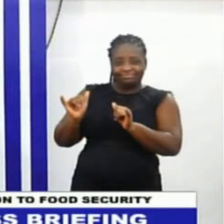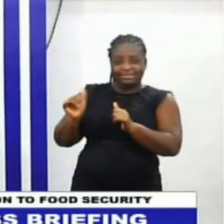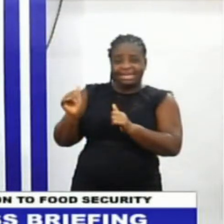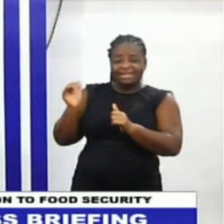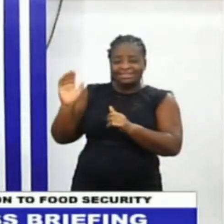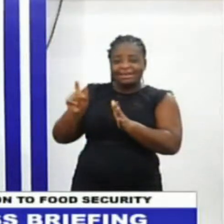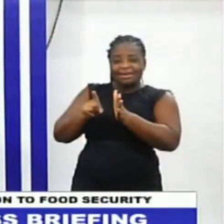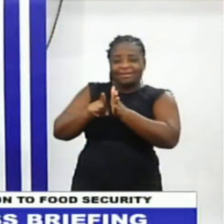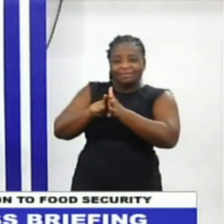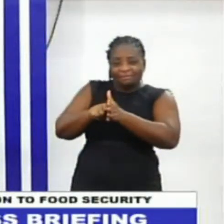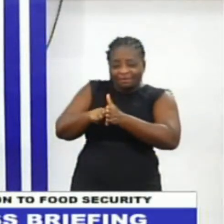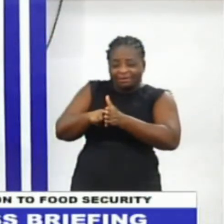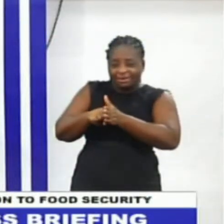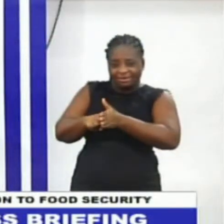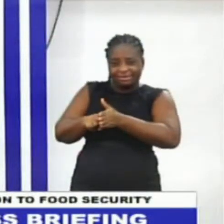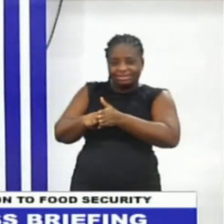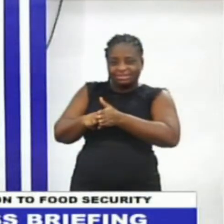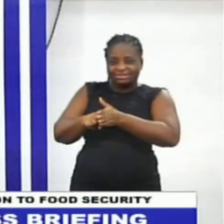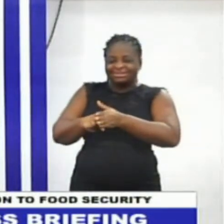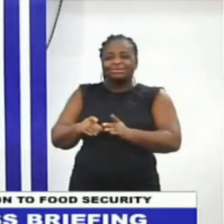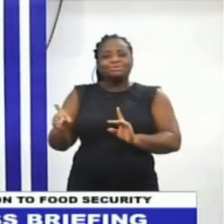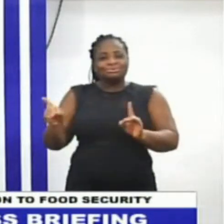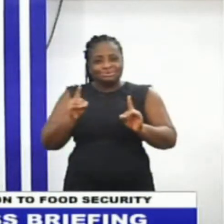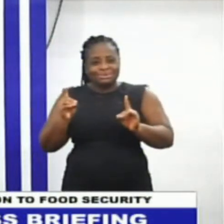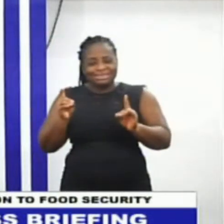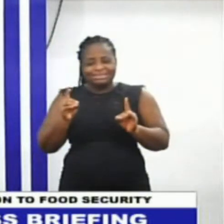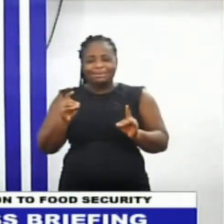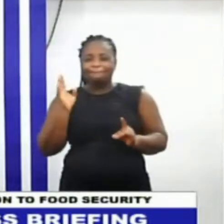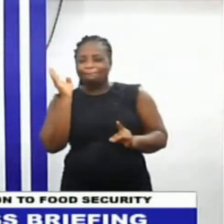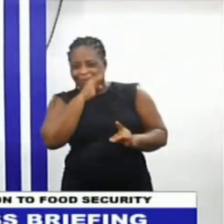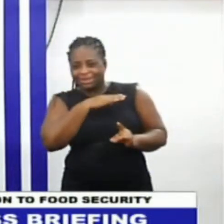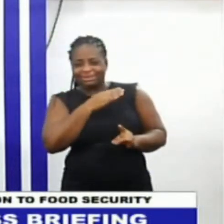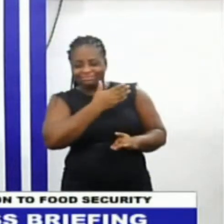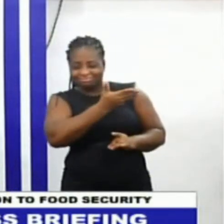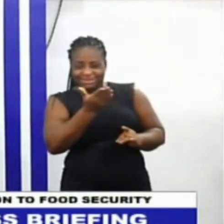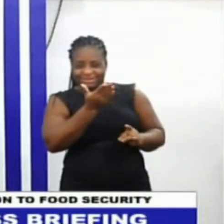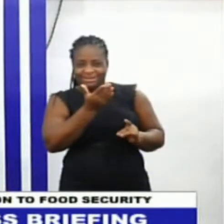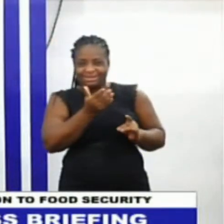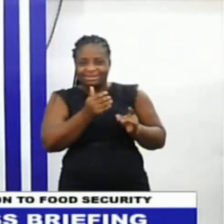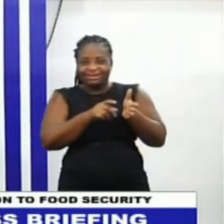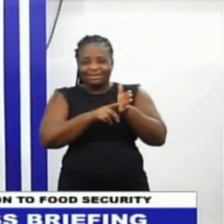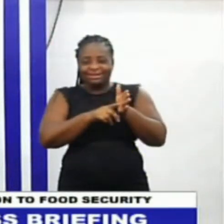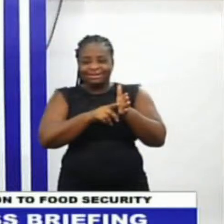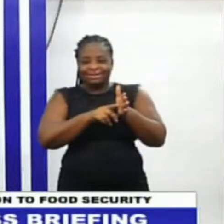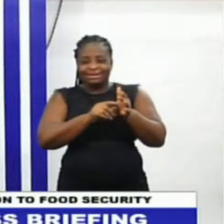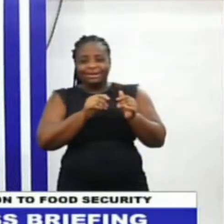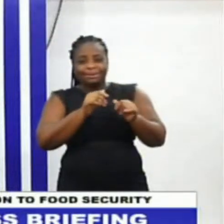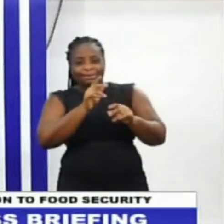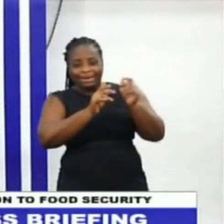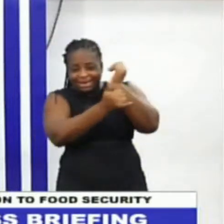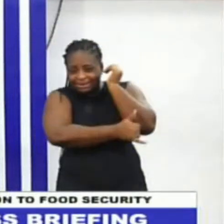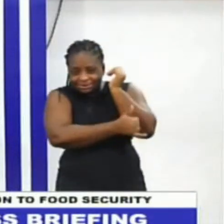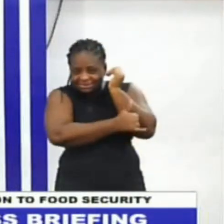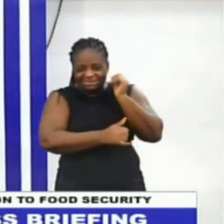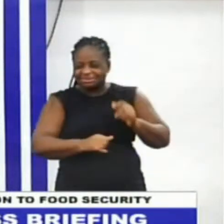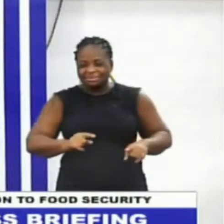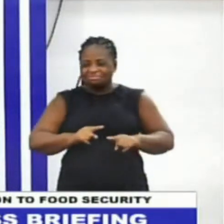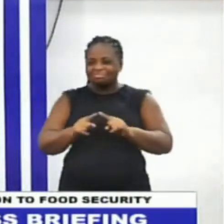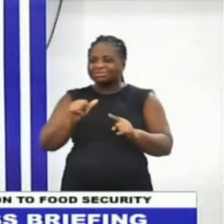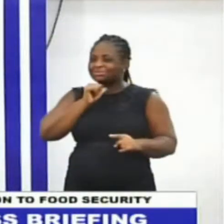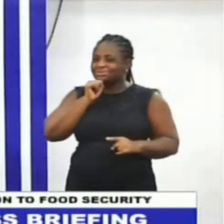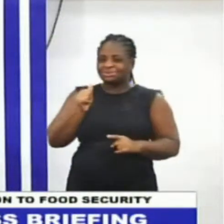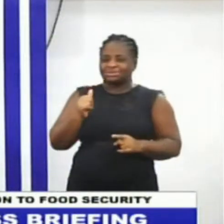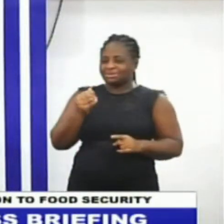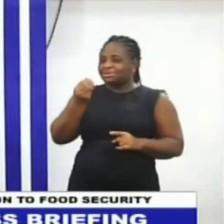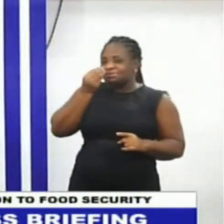virus is doing damage in other sectors of our agriculture economy, but not as far as food is concerned.